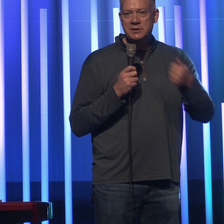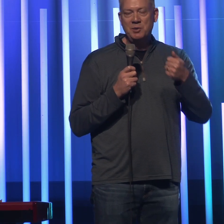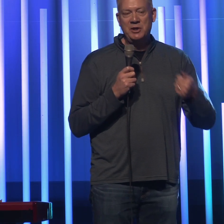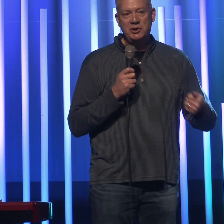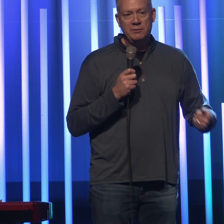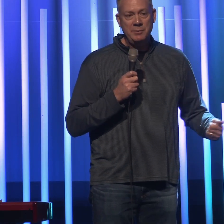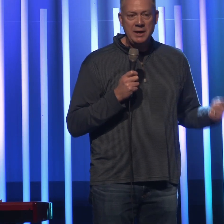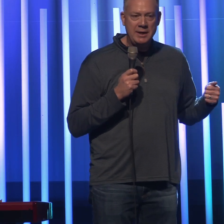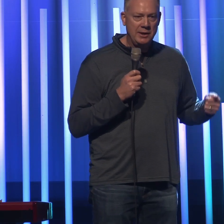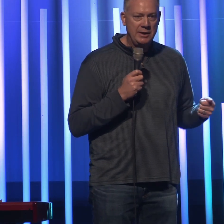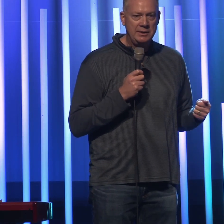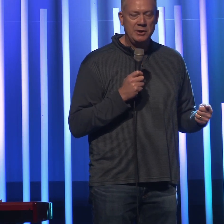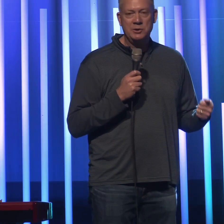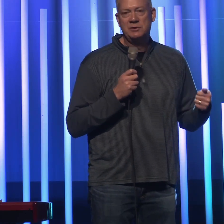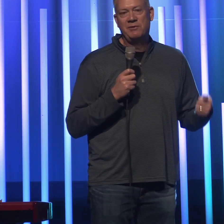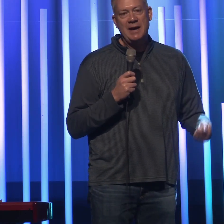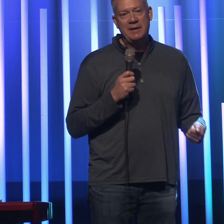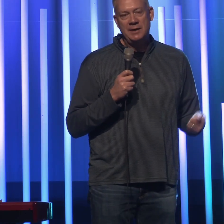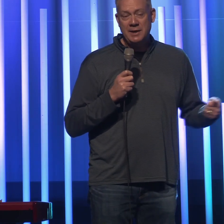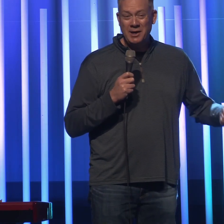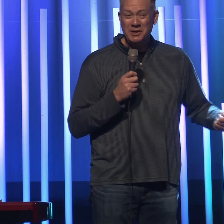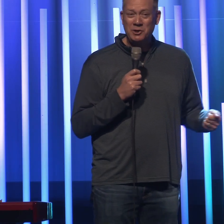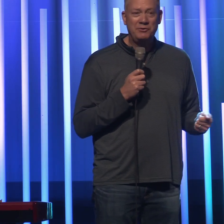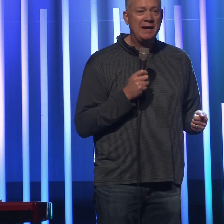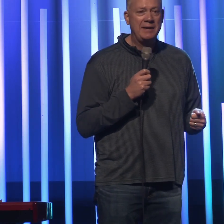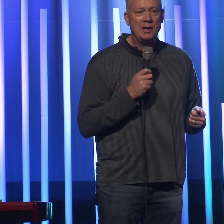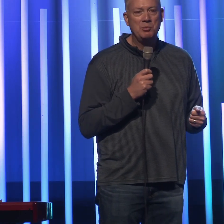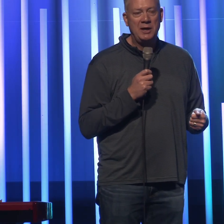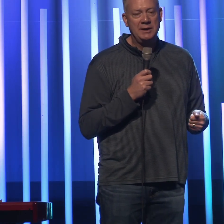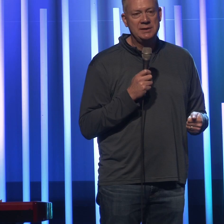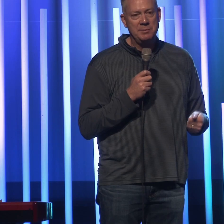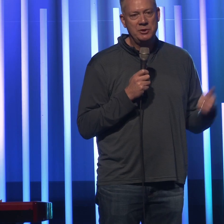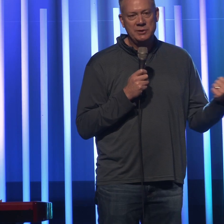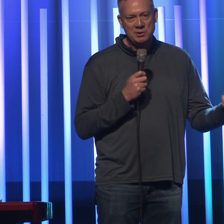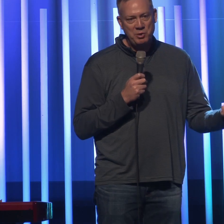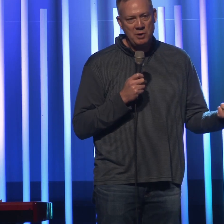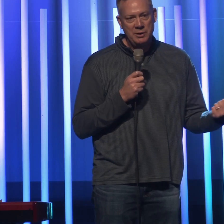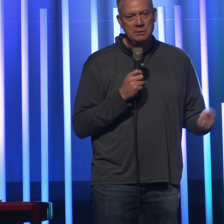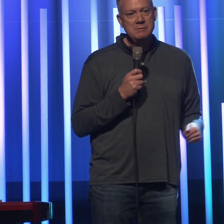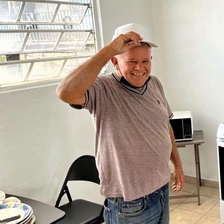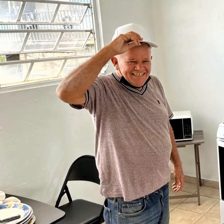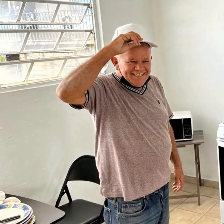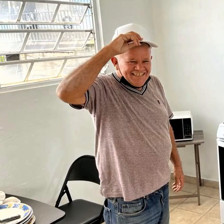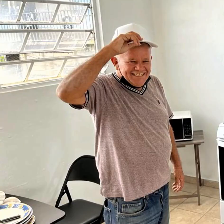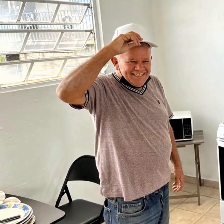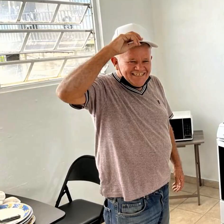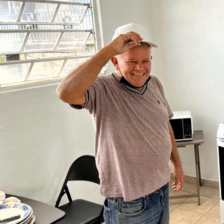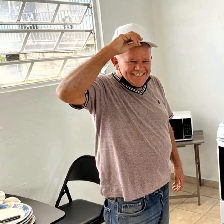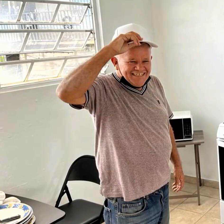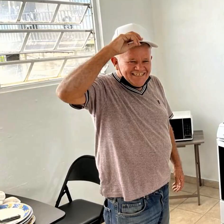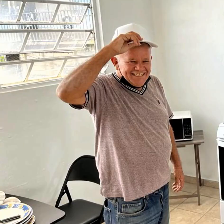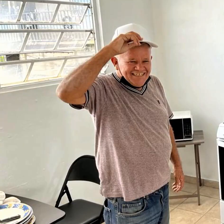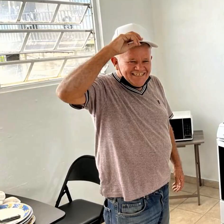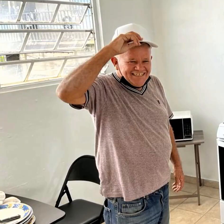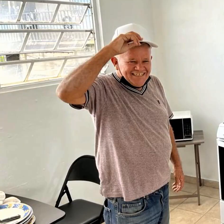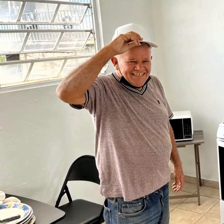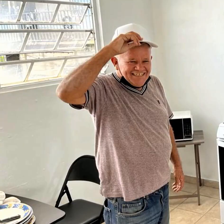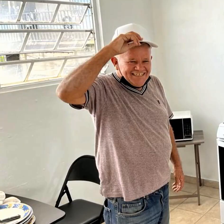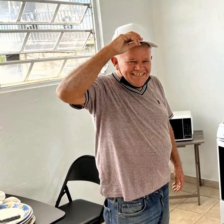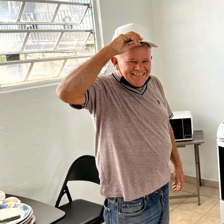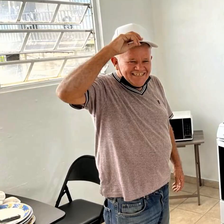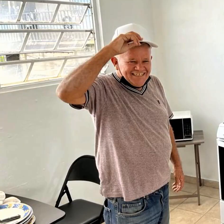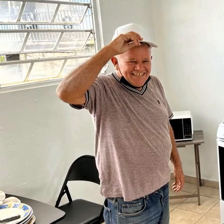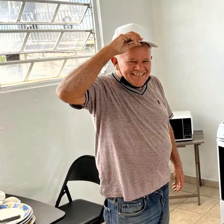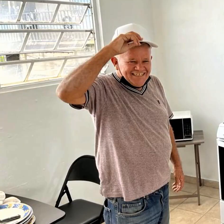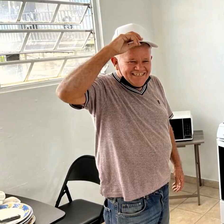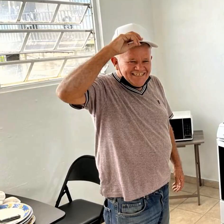you can see a picture of him. He carried two 5-gallon buckets up to his apartment every day to